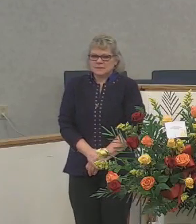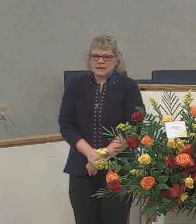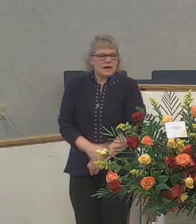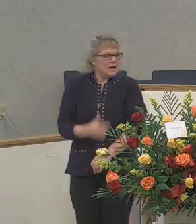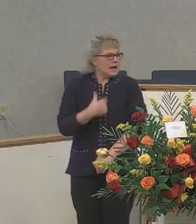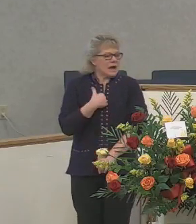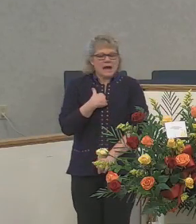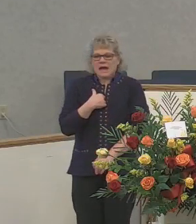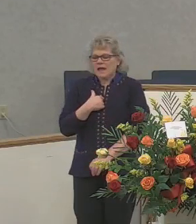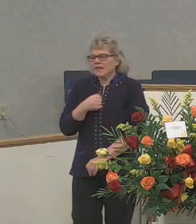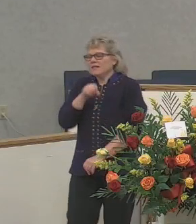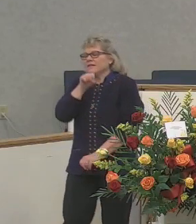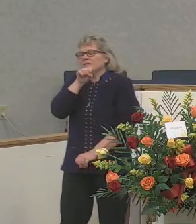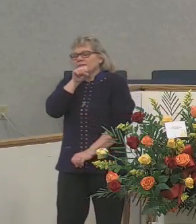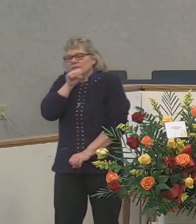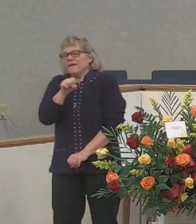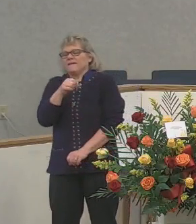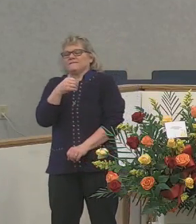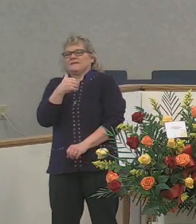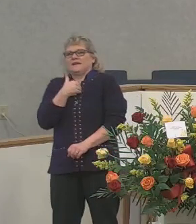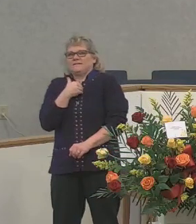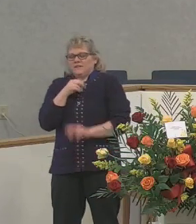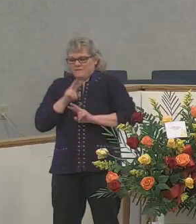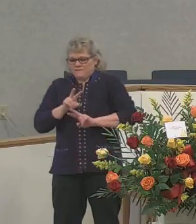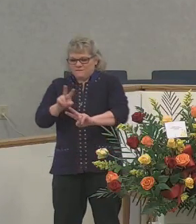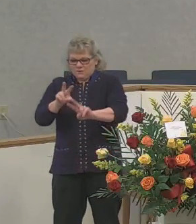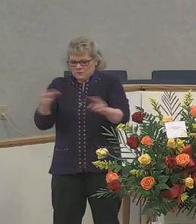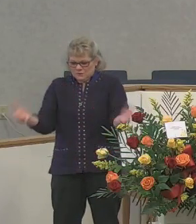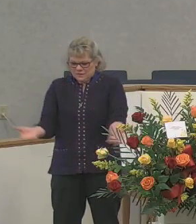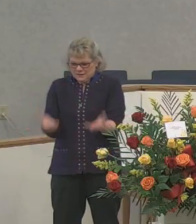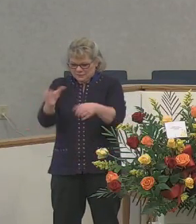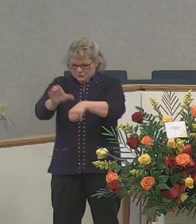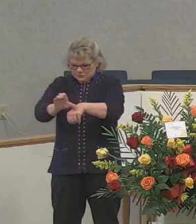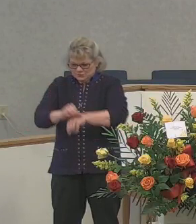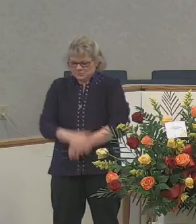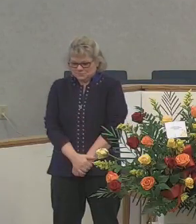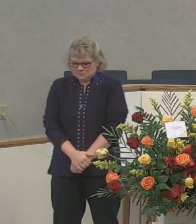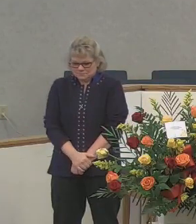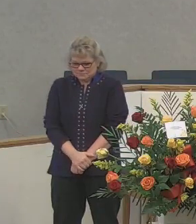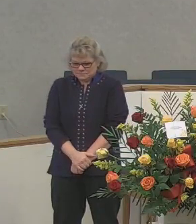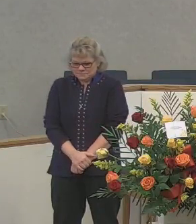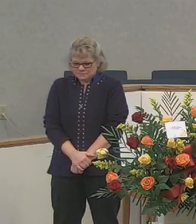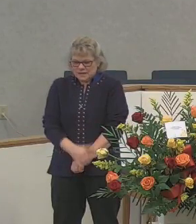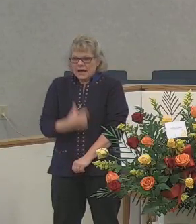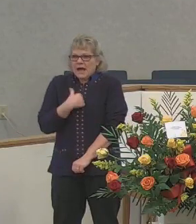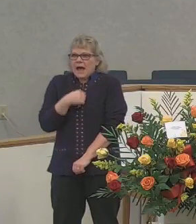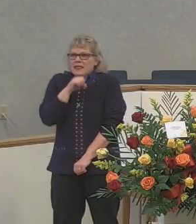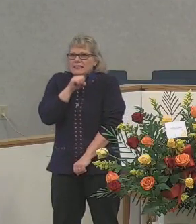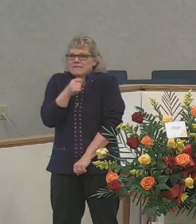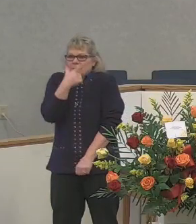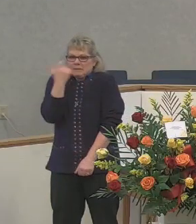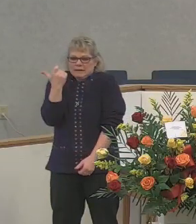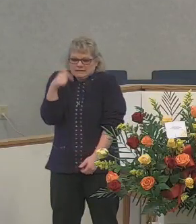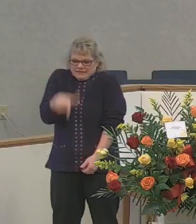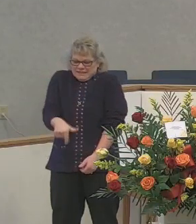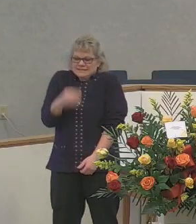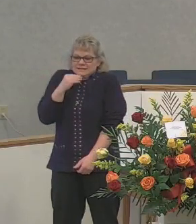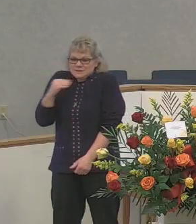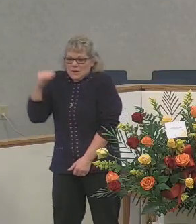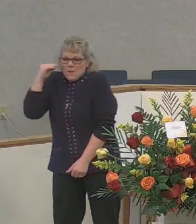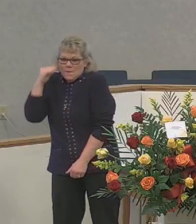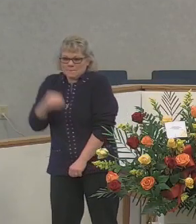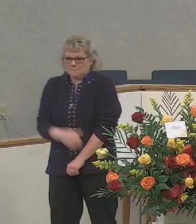I love having funerals at a church. I love it because this is home.